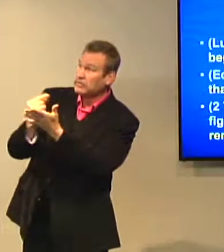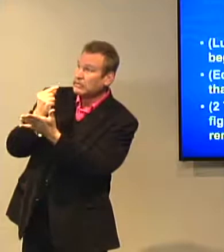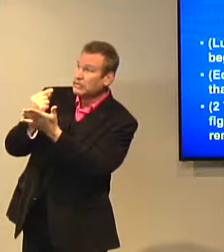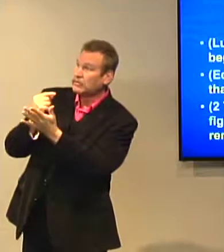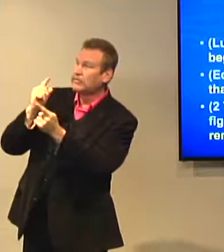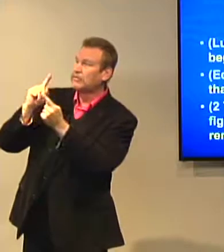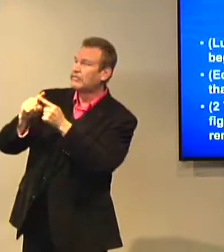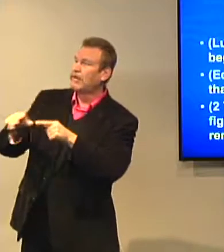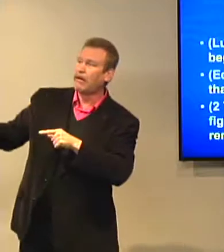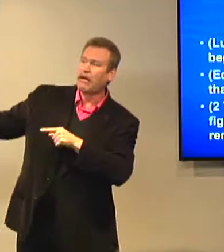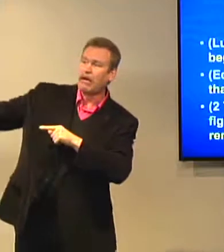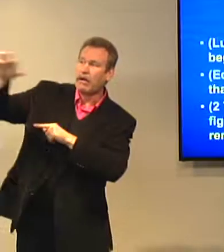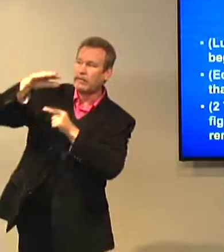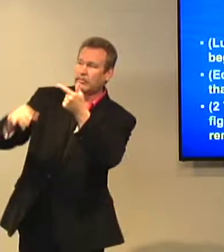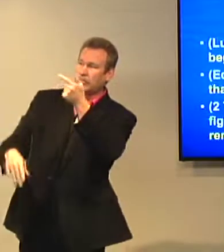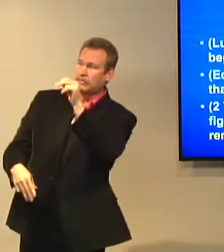Paul is sharing his testimony.